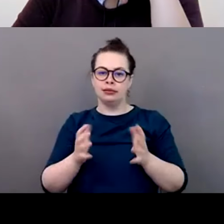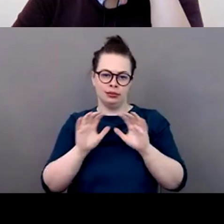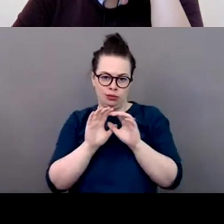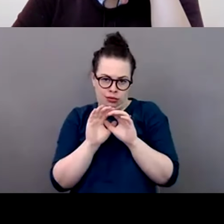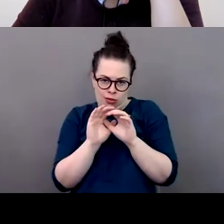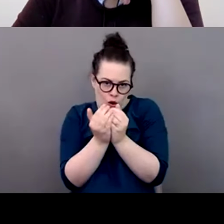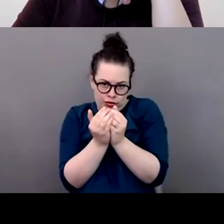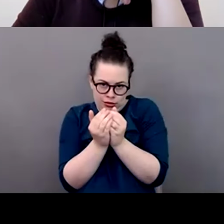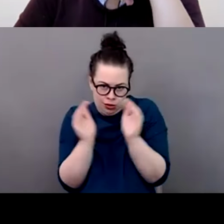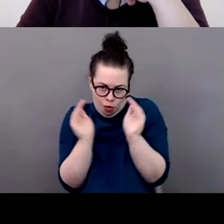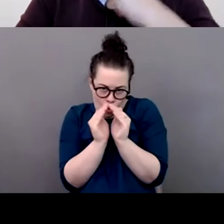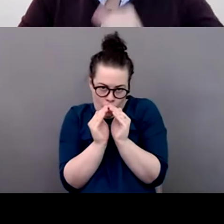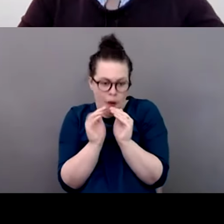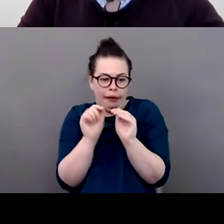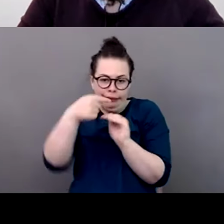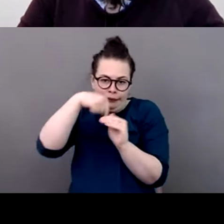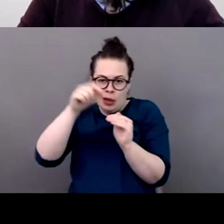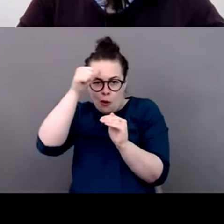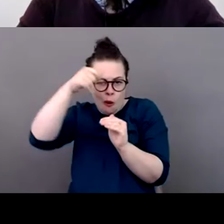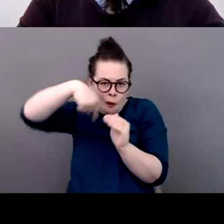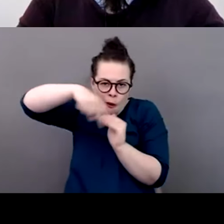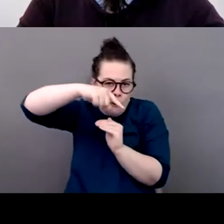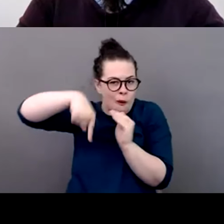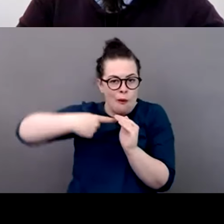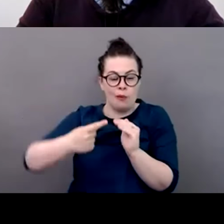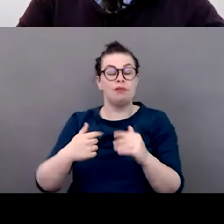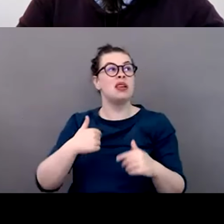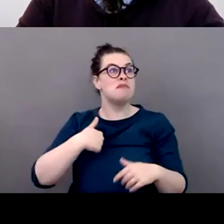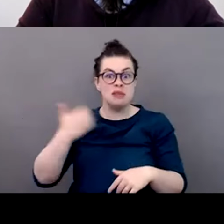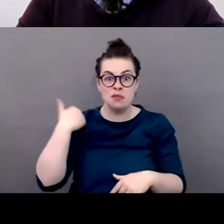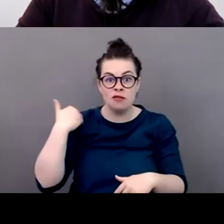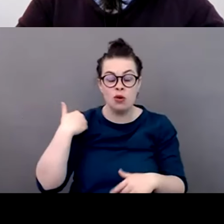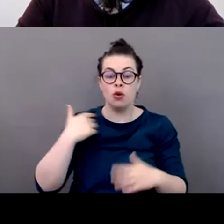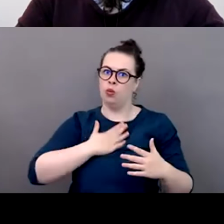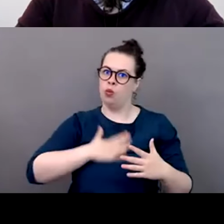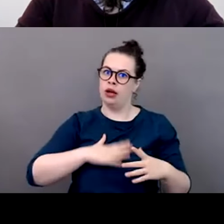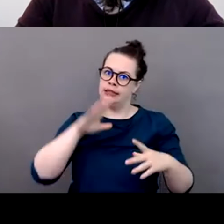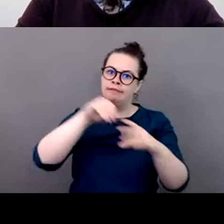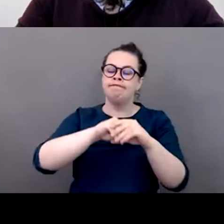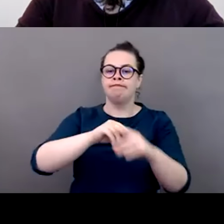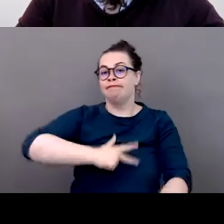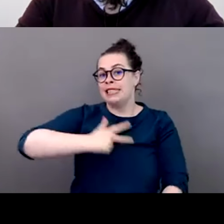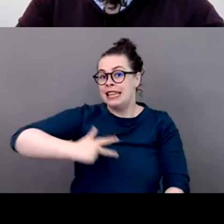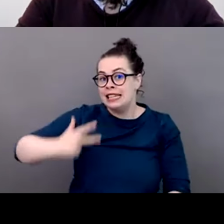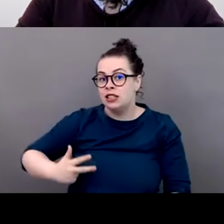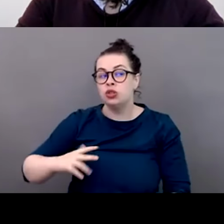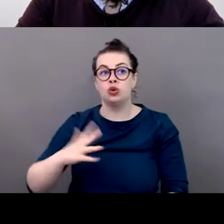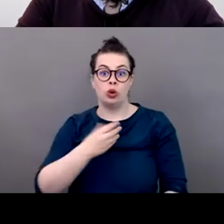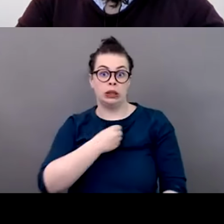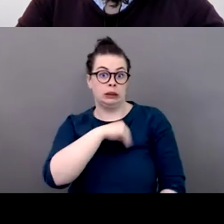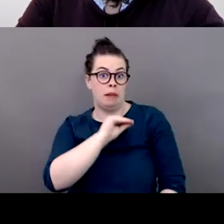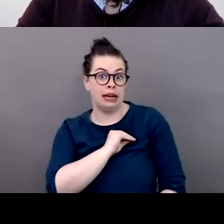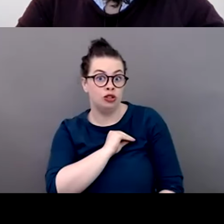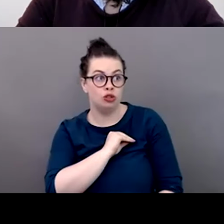specifically, recently, I wanted to get involved in a Danish and the Spanish case. The disability scholars in that country